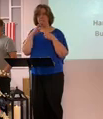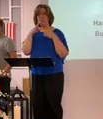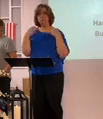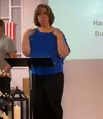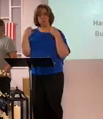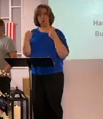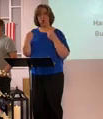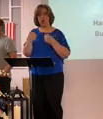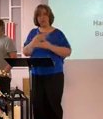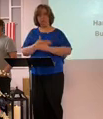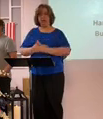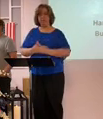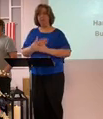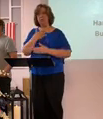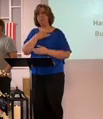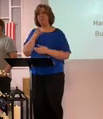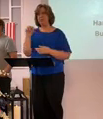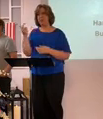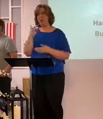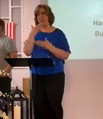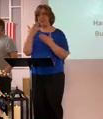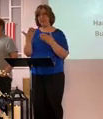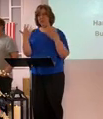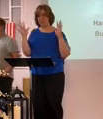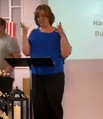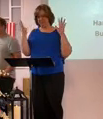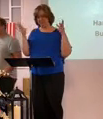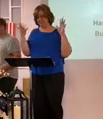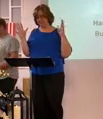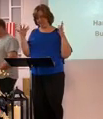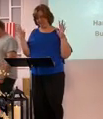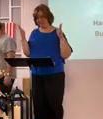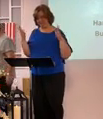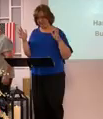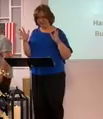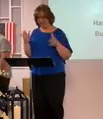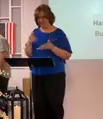strong. And we appreciate you all. Thank you.